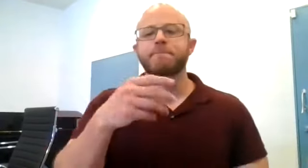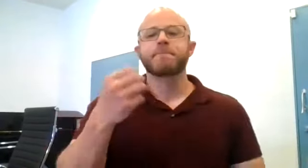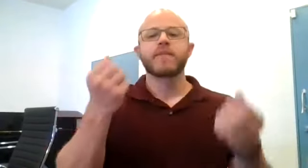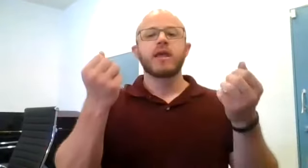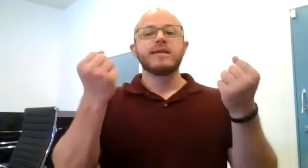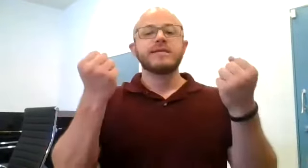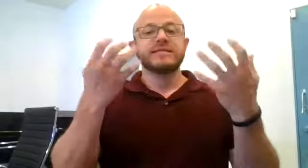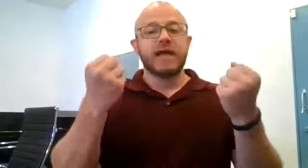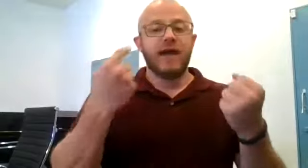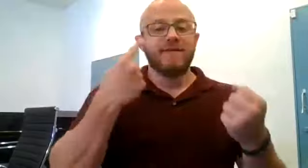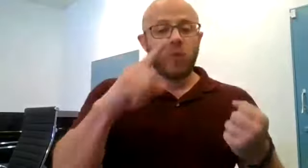Okay.